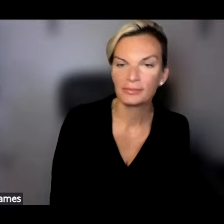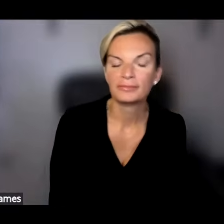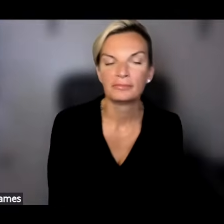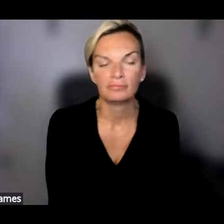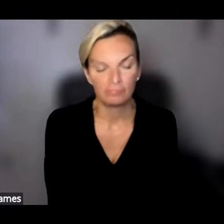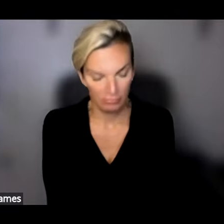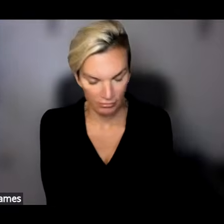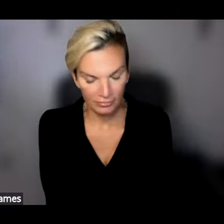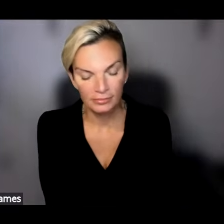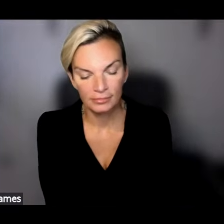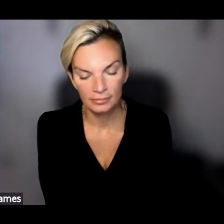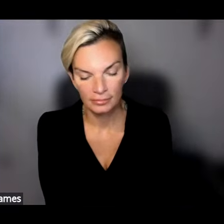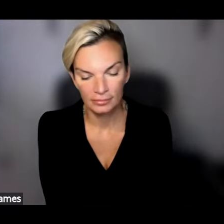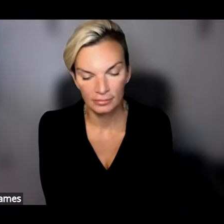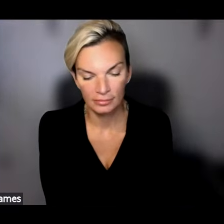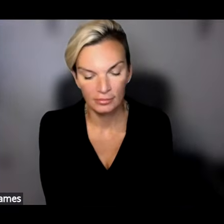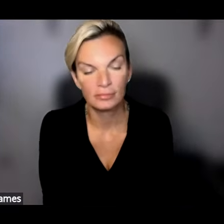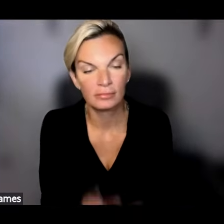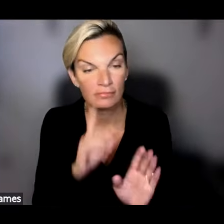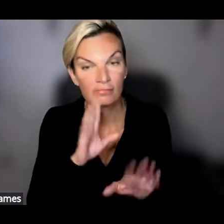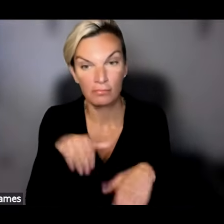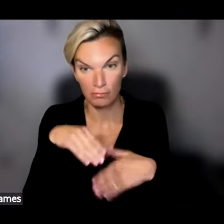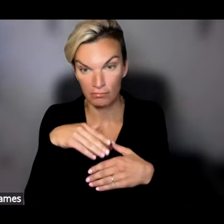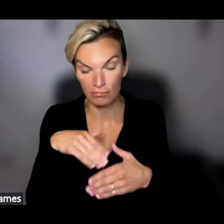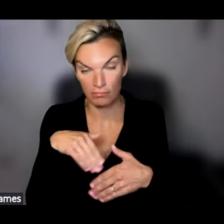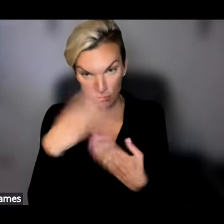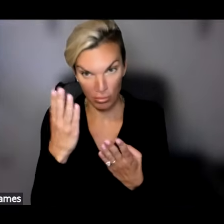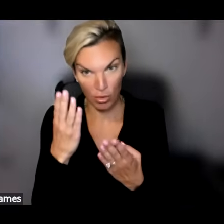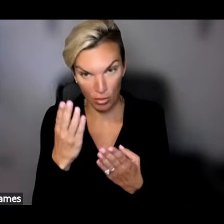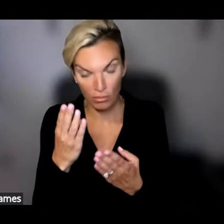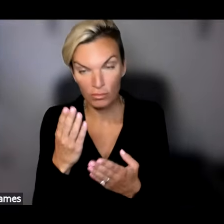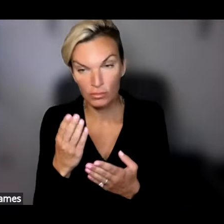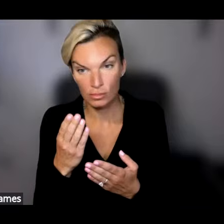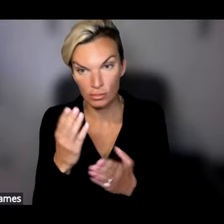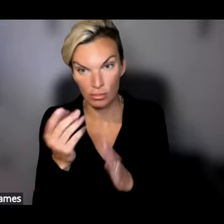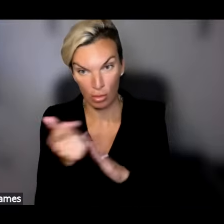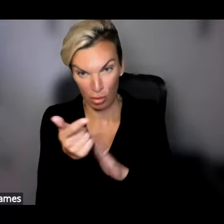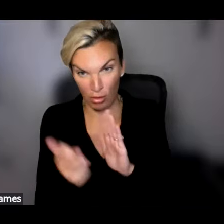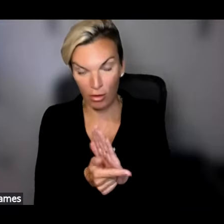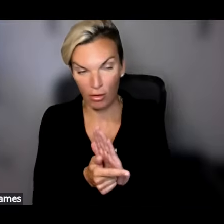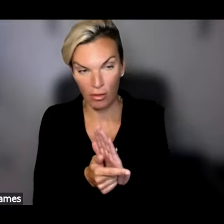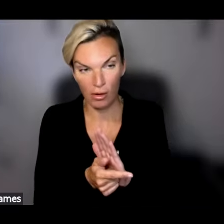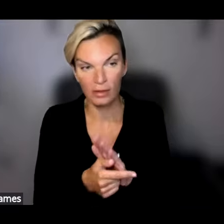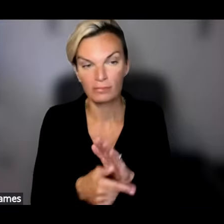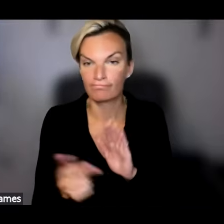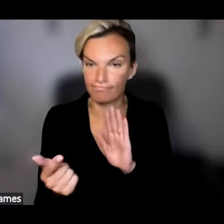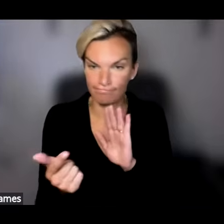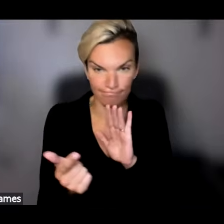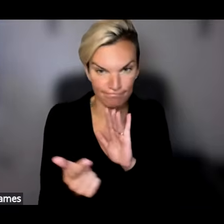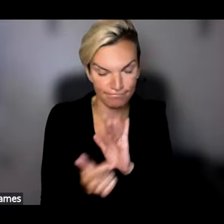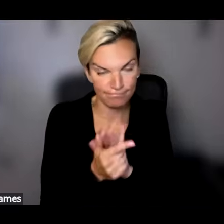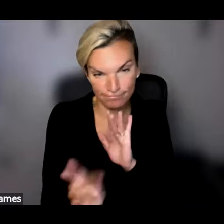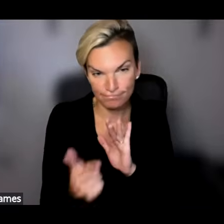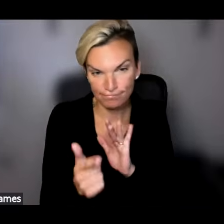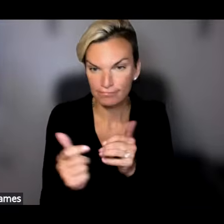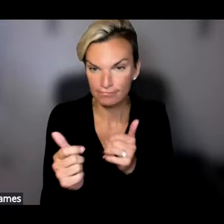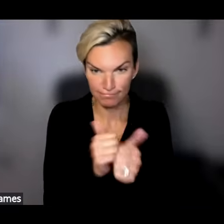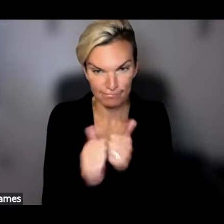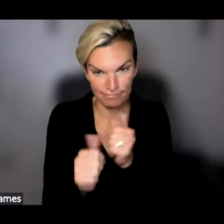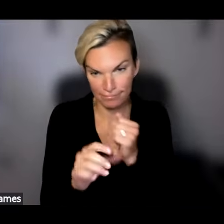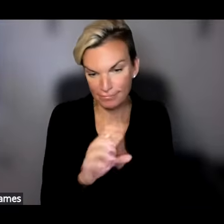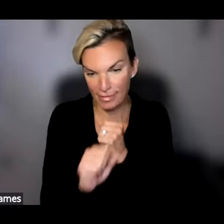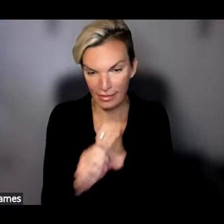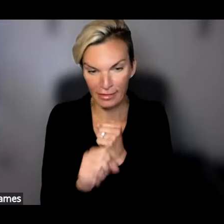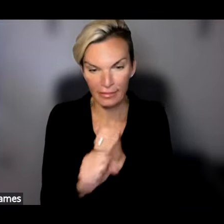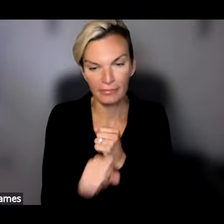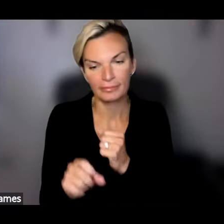a proposed initiated law to prohibit campaign contributions from certain regulated utilities